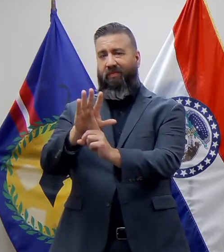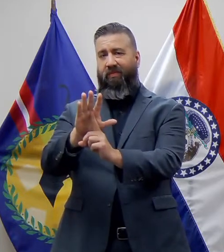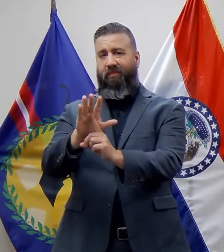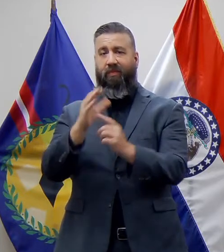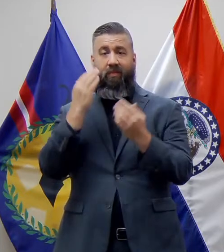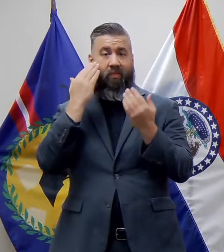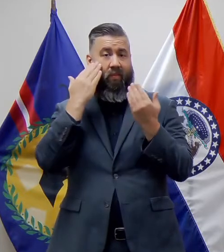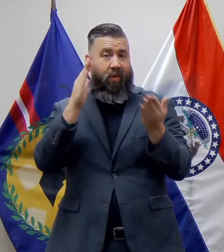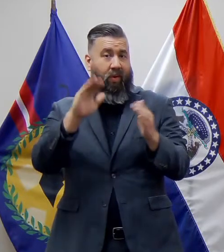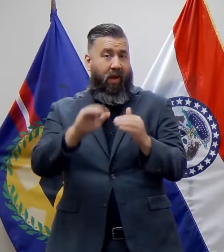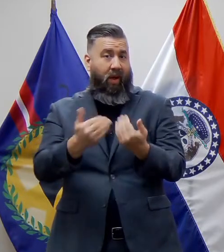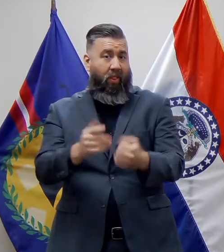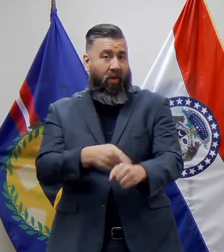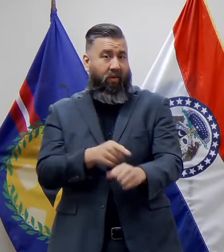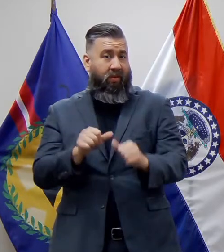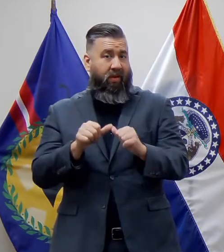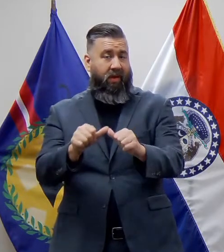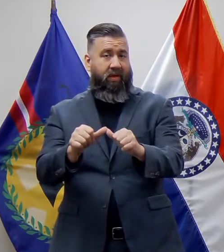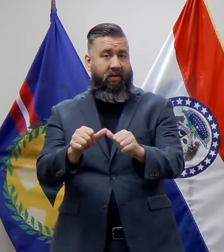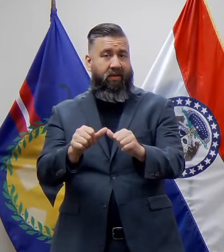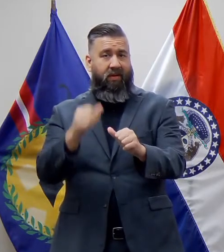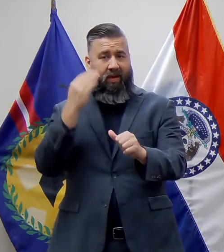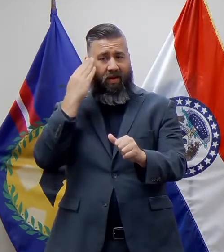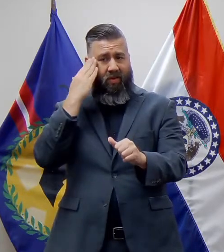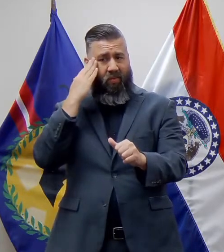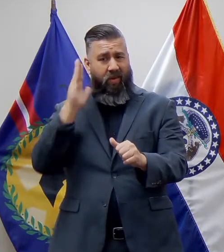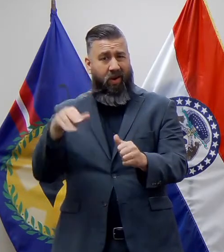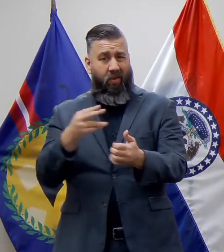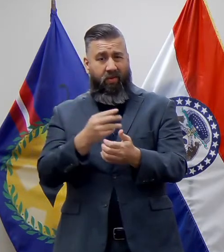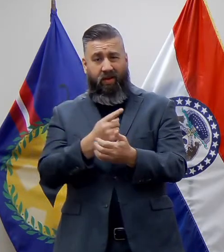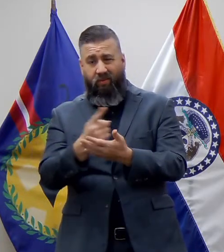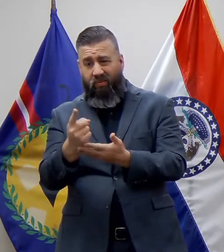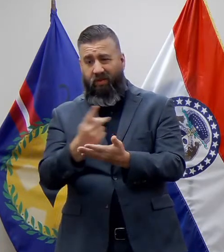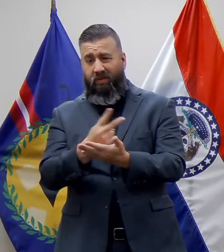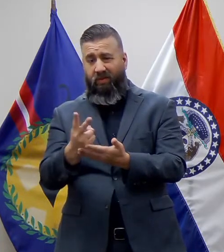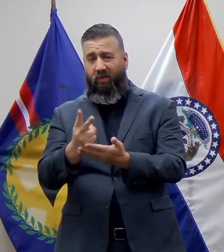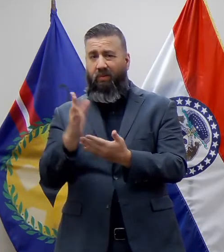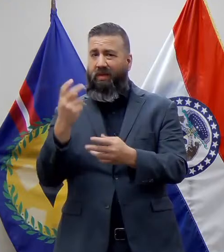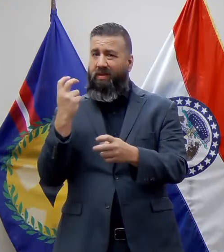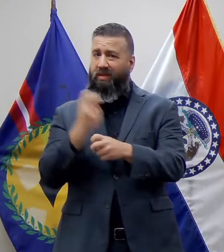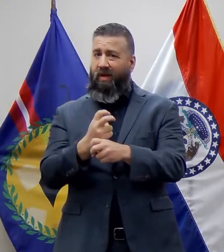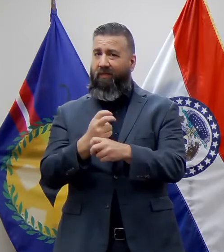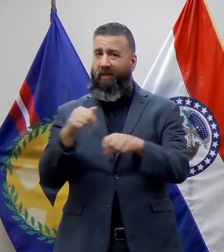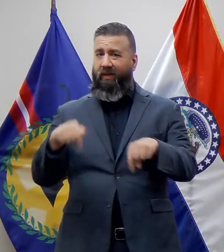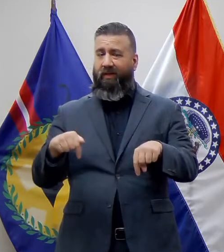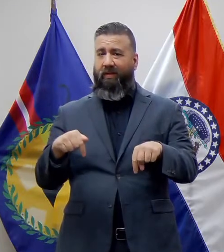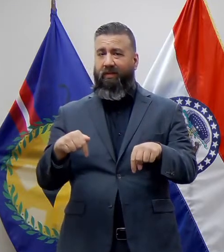going to last. We know that the next couple of weeks is going to be really tough in our community, and the next couple